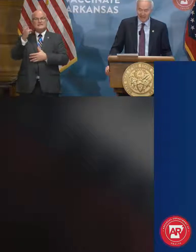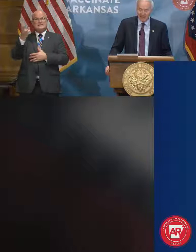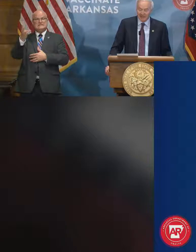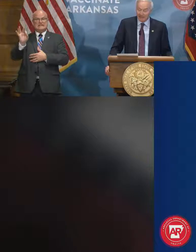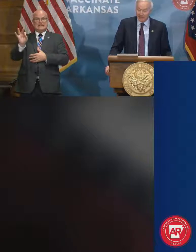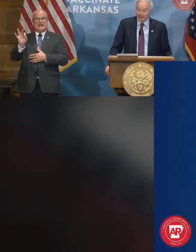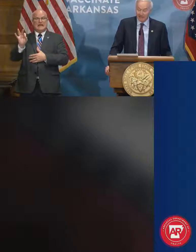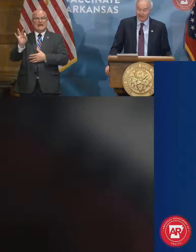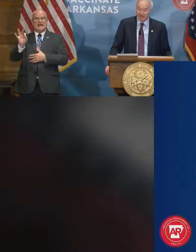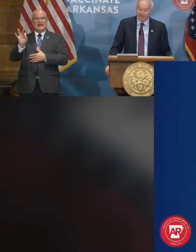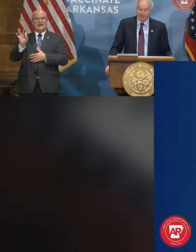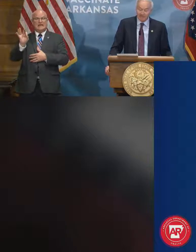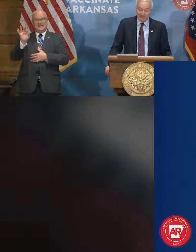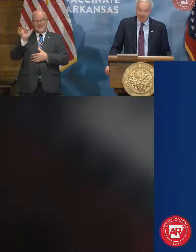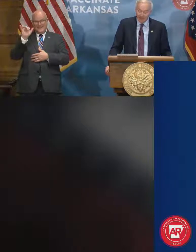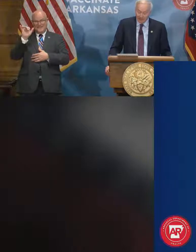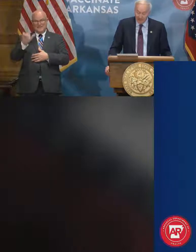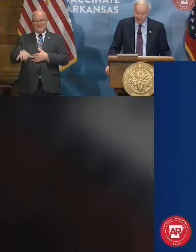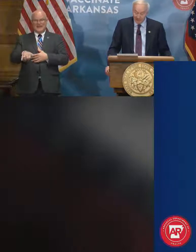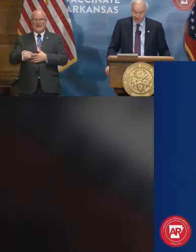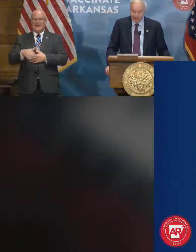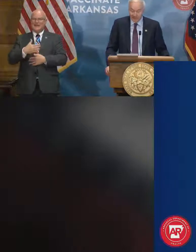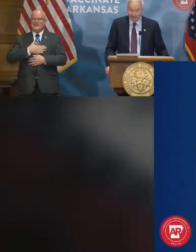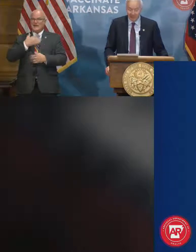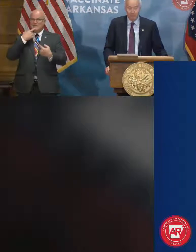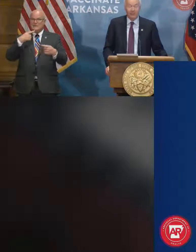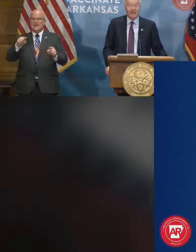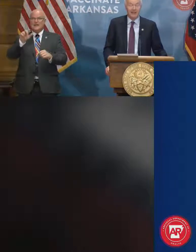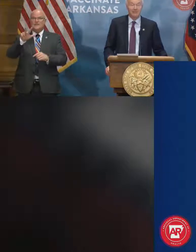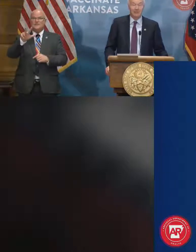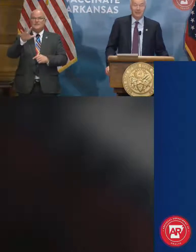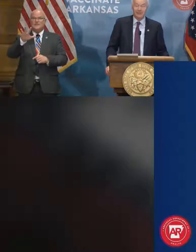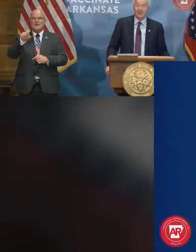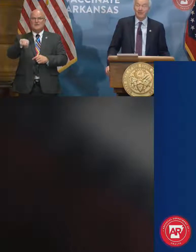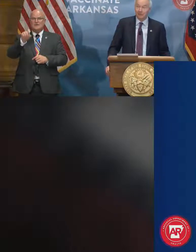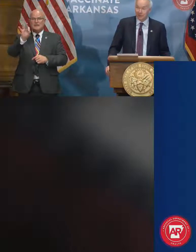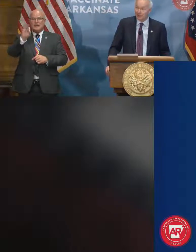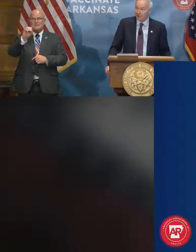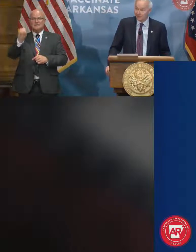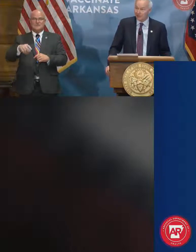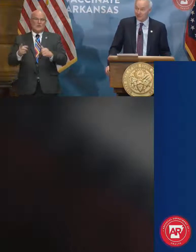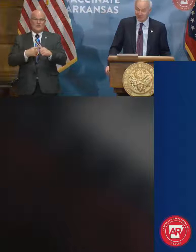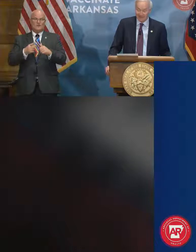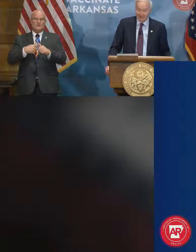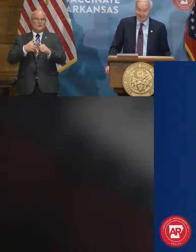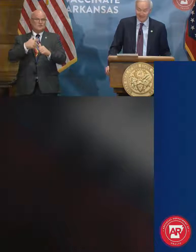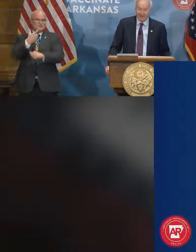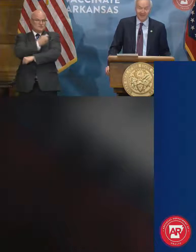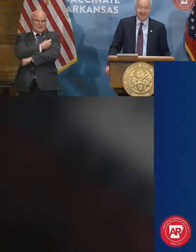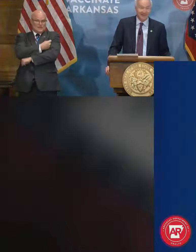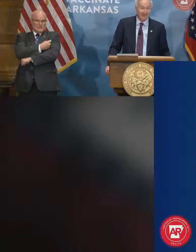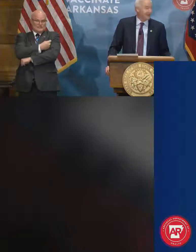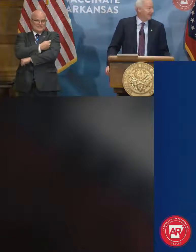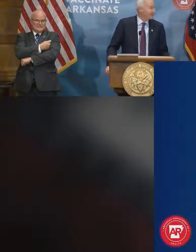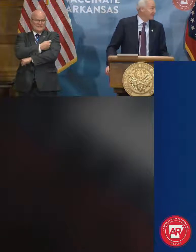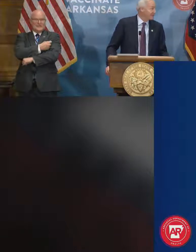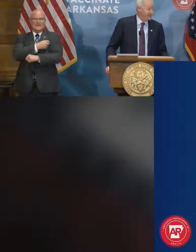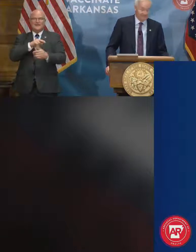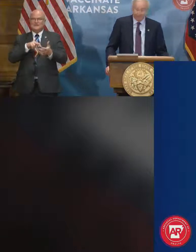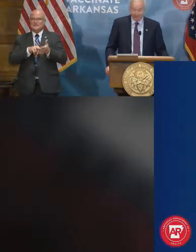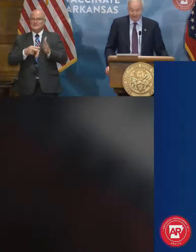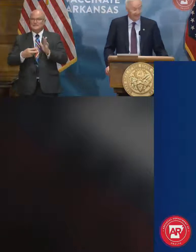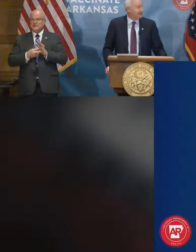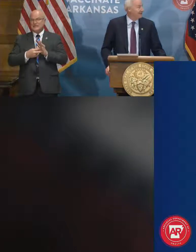12,969. Of these, I'm very pleased that 35.9% are first doses. And that